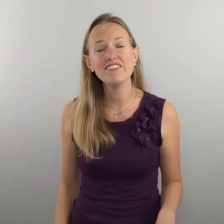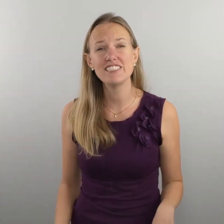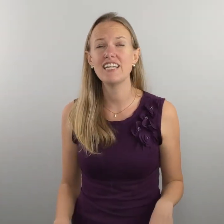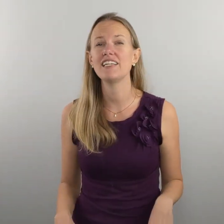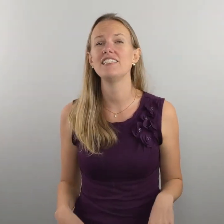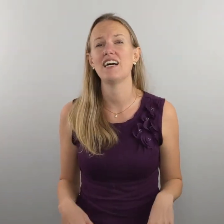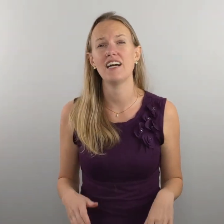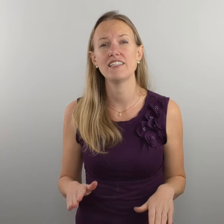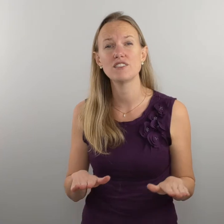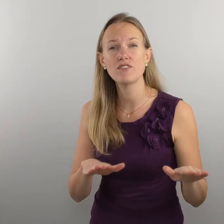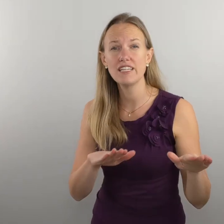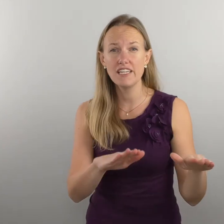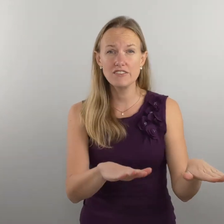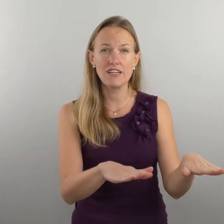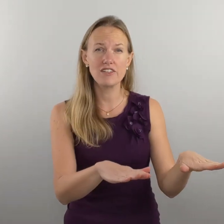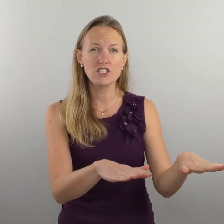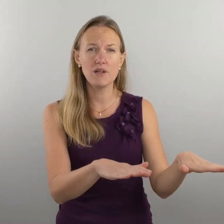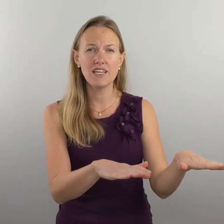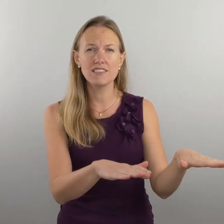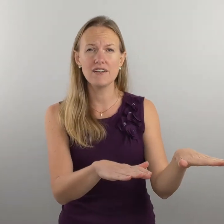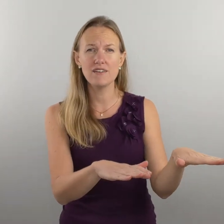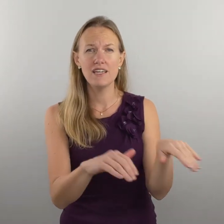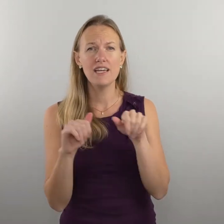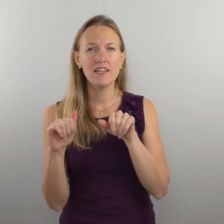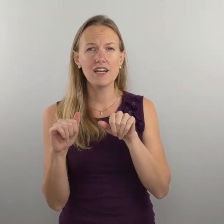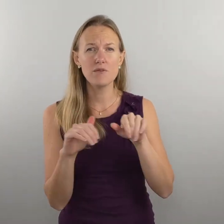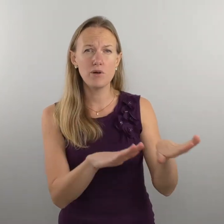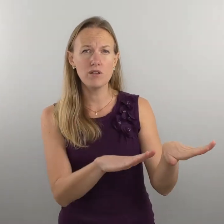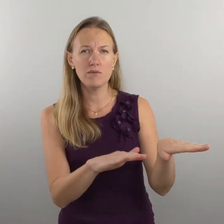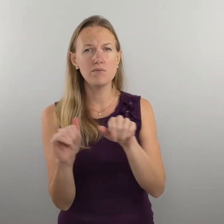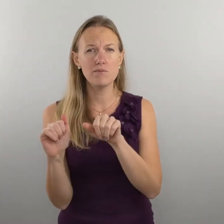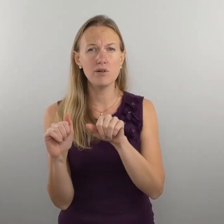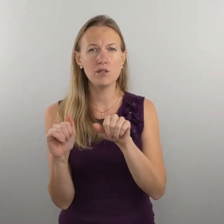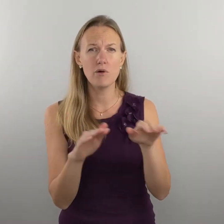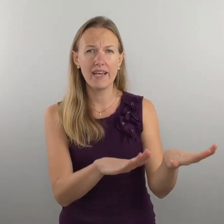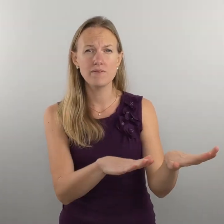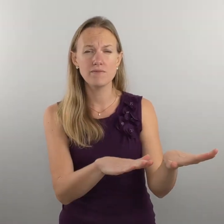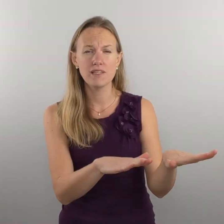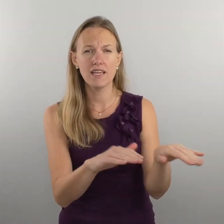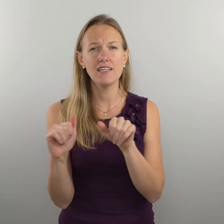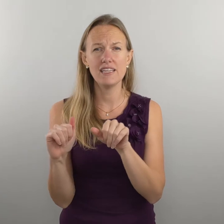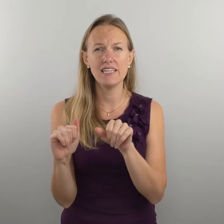the 99. So for leaves, you have your 2 hands out and you kind of pull them away, okay?